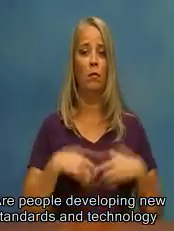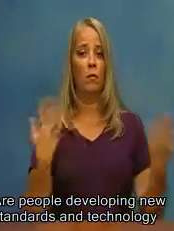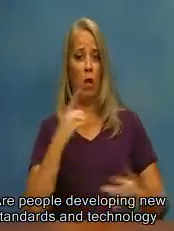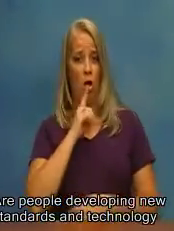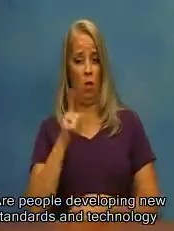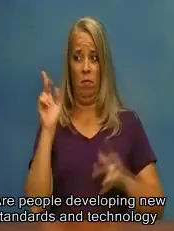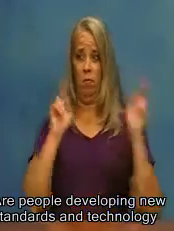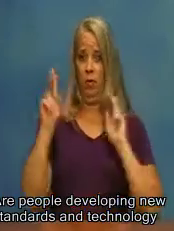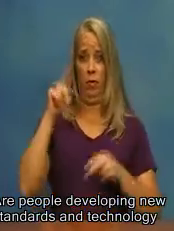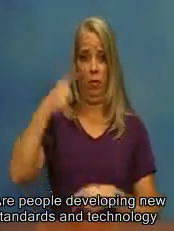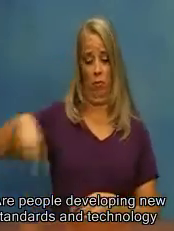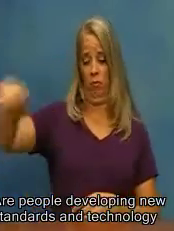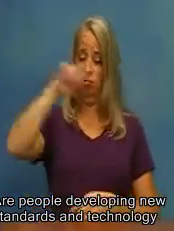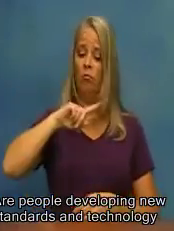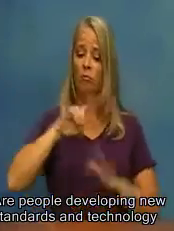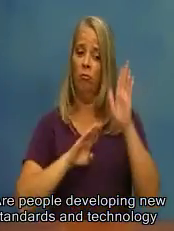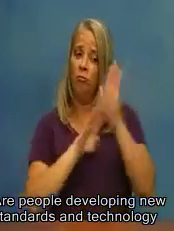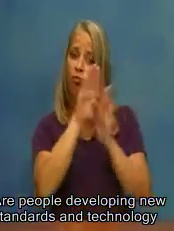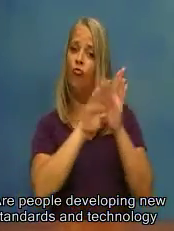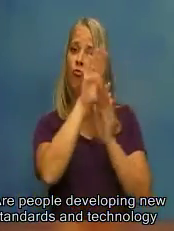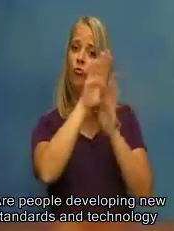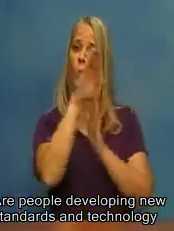How people developing new standards and technology?